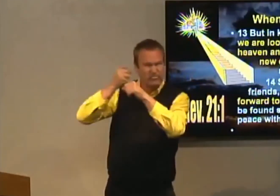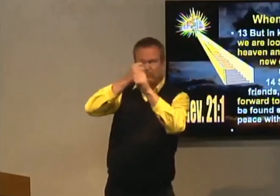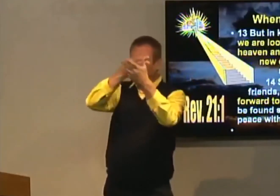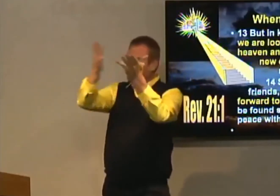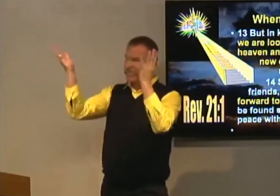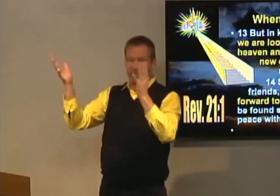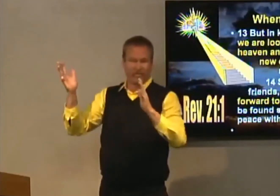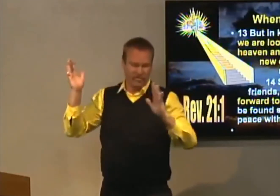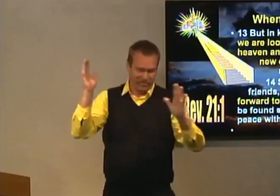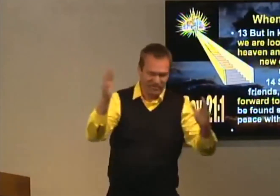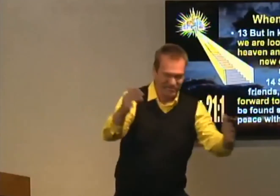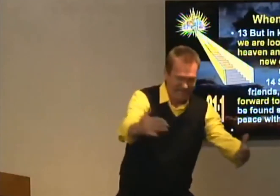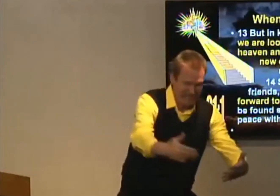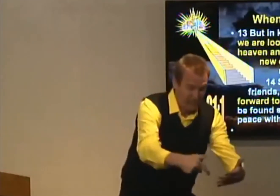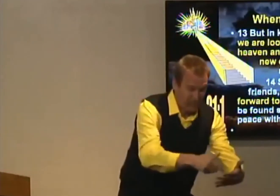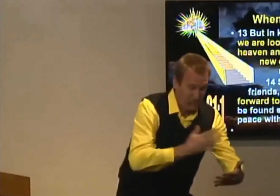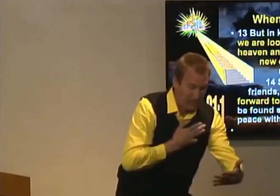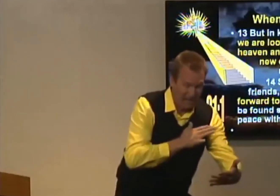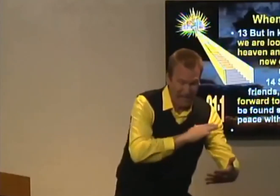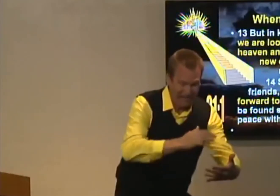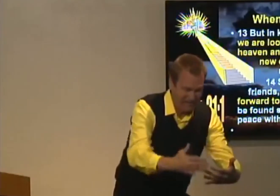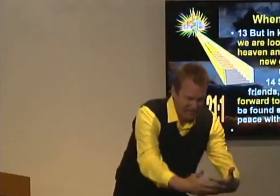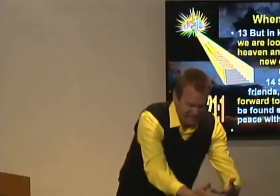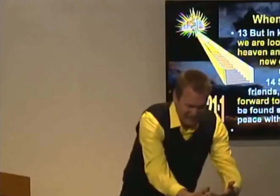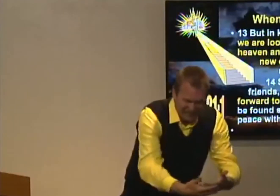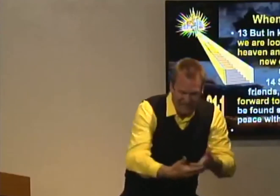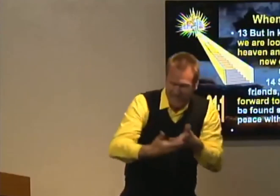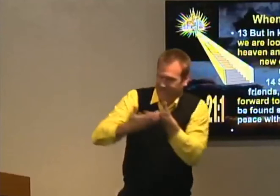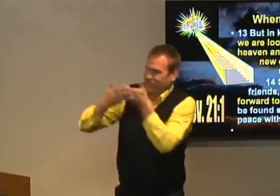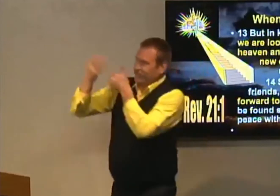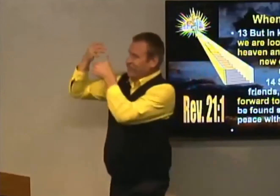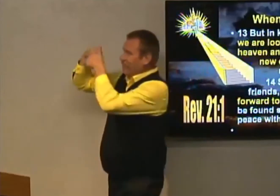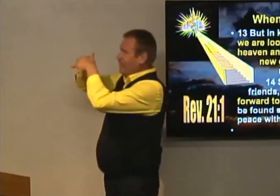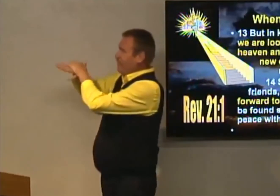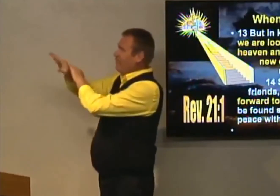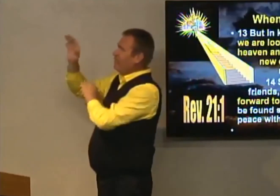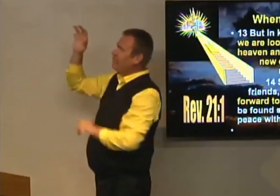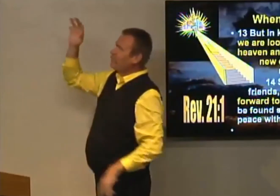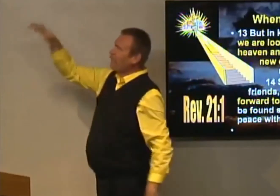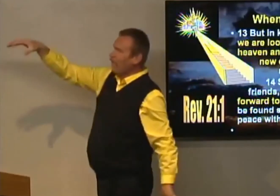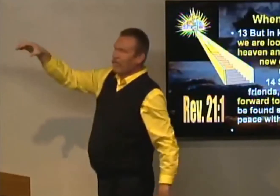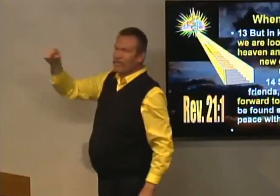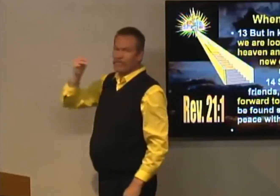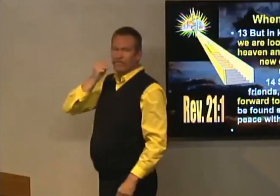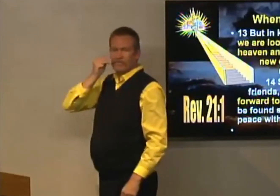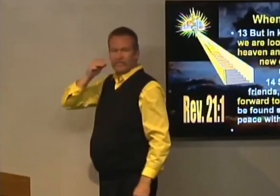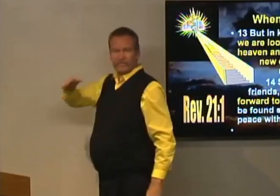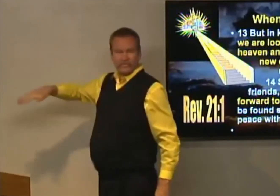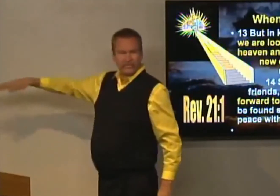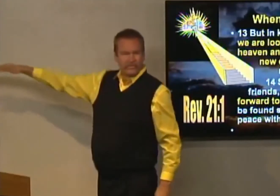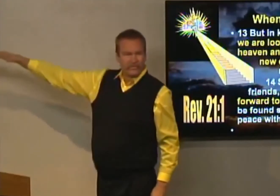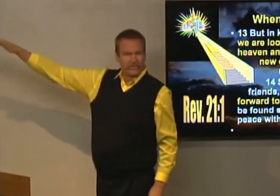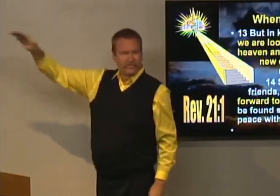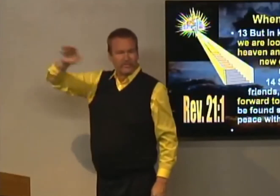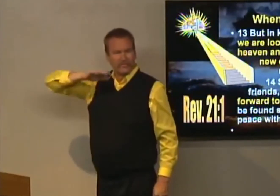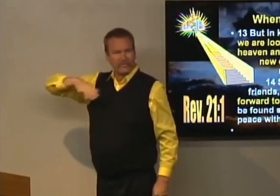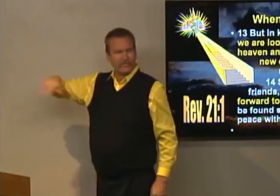If I were not true, I would not have told you, but I will gather you up with me, and you will come and have a new